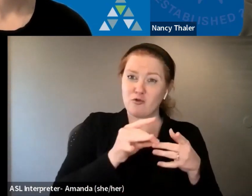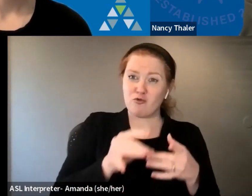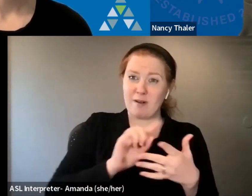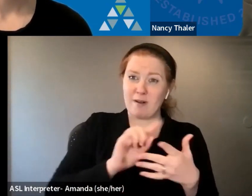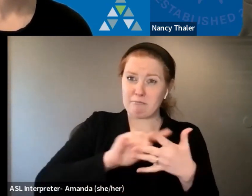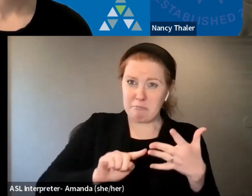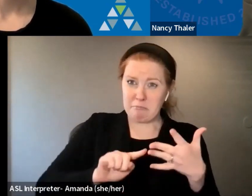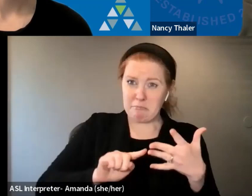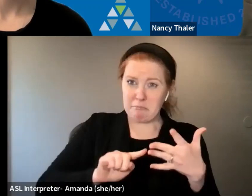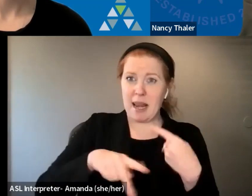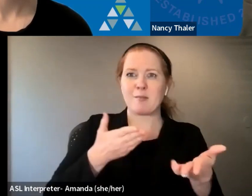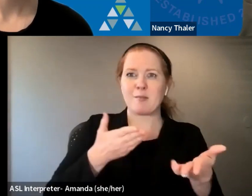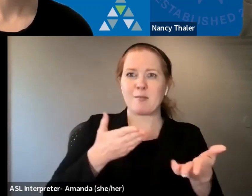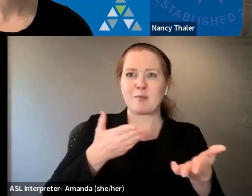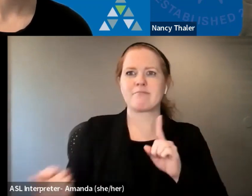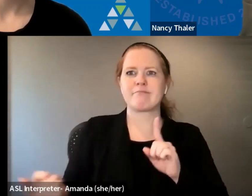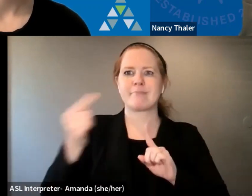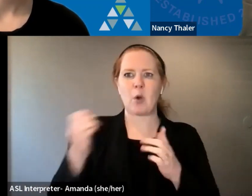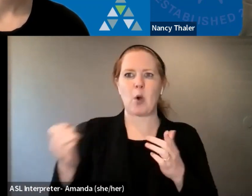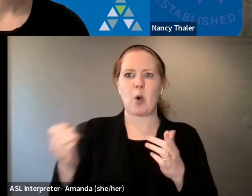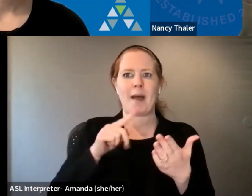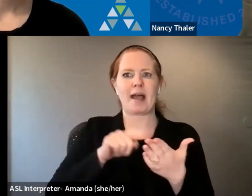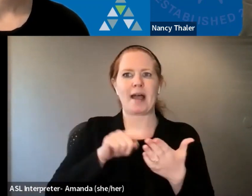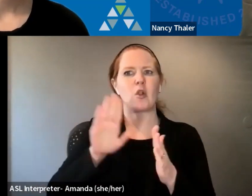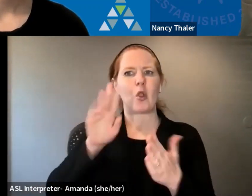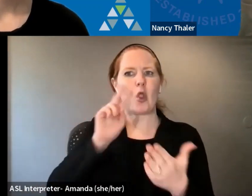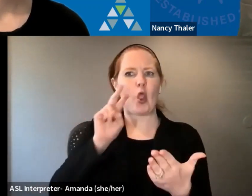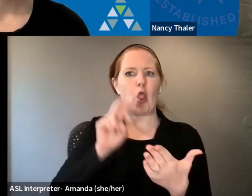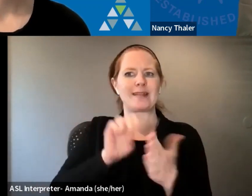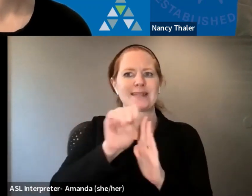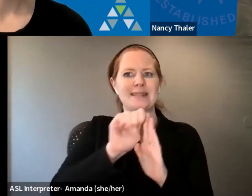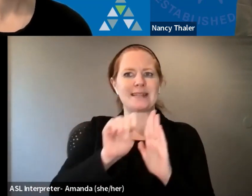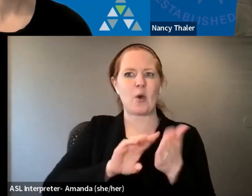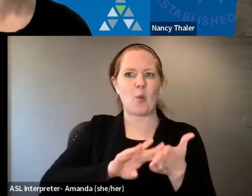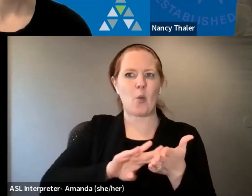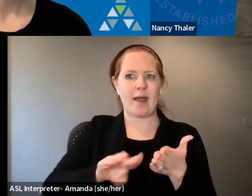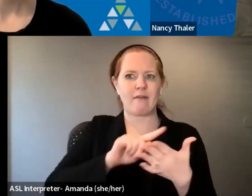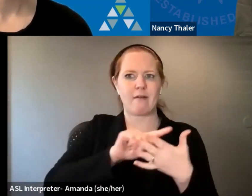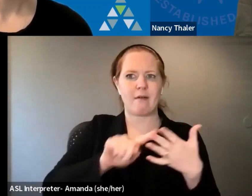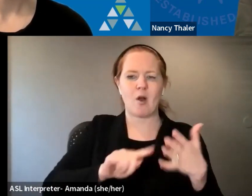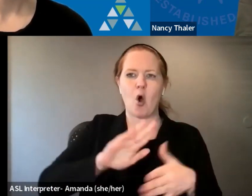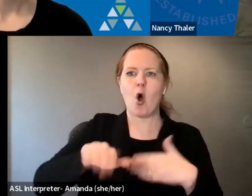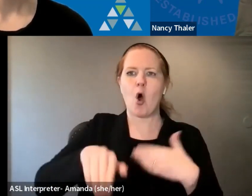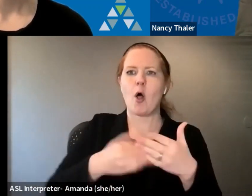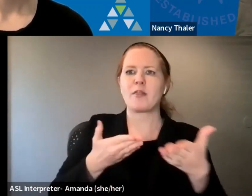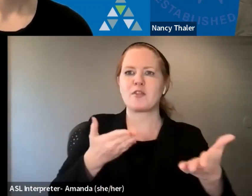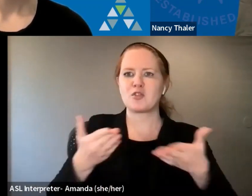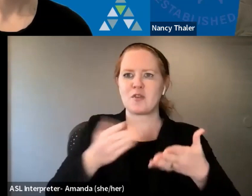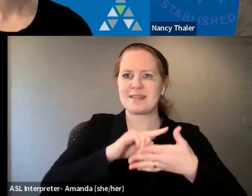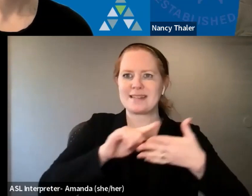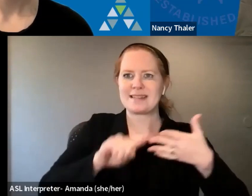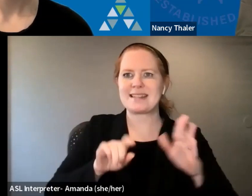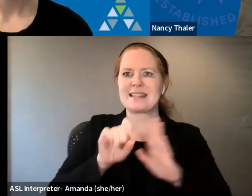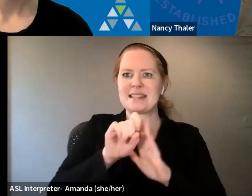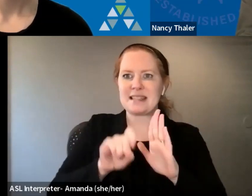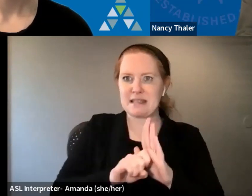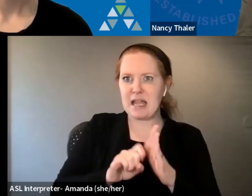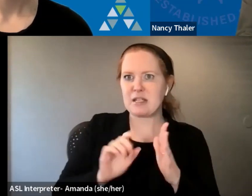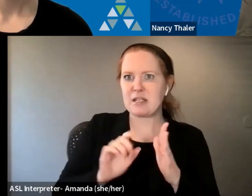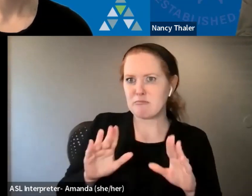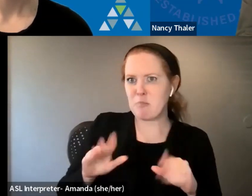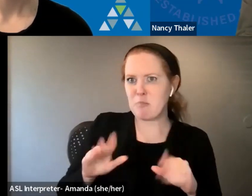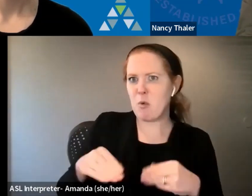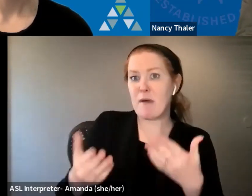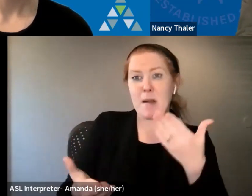go back to the waiver in the state, the list of all the services that state chooses to provide. It may